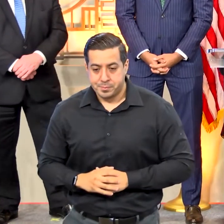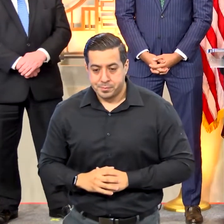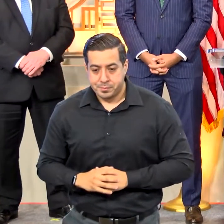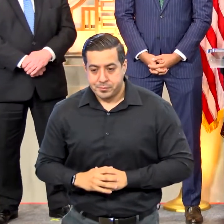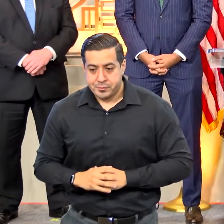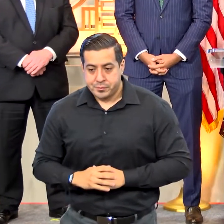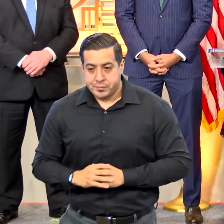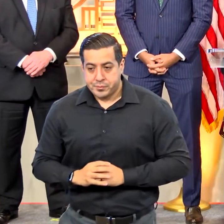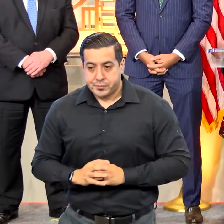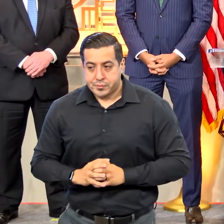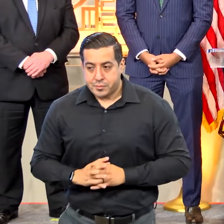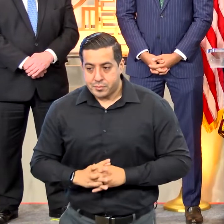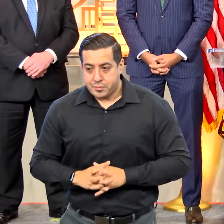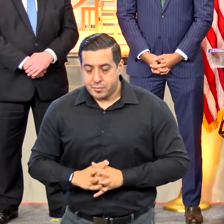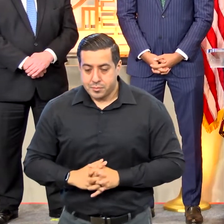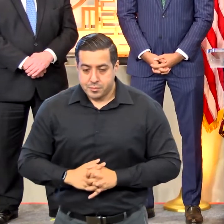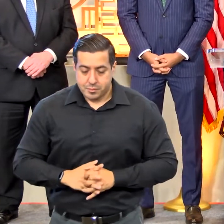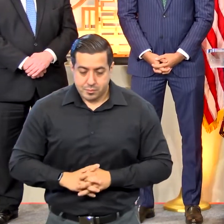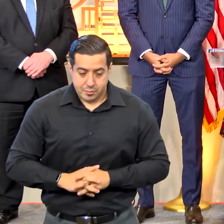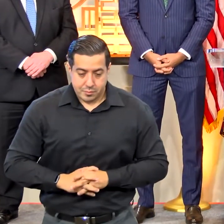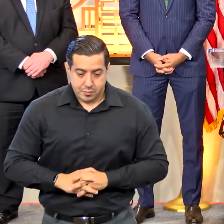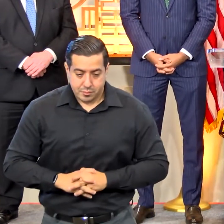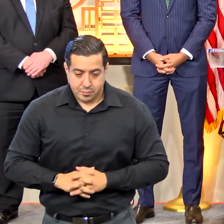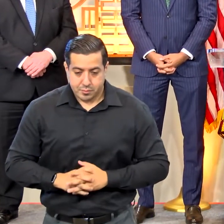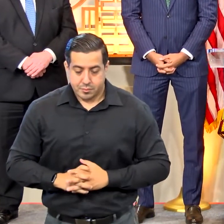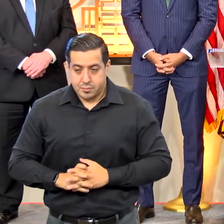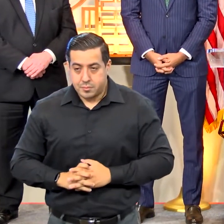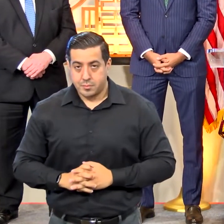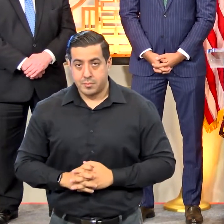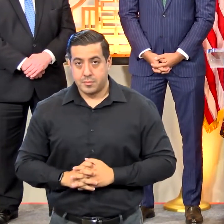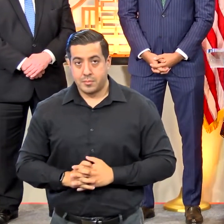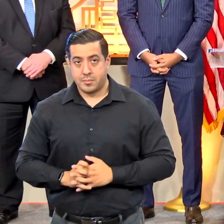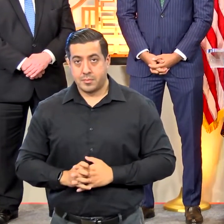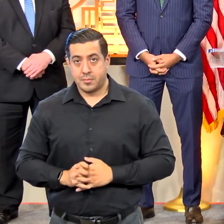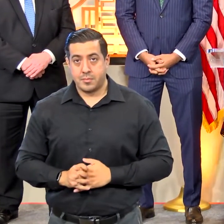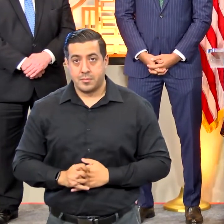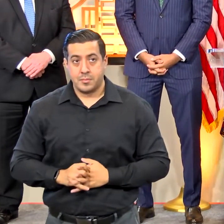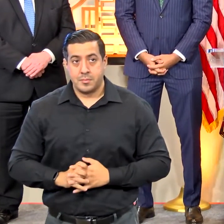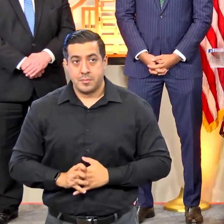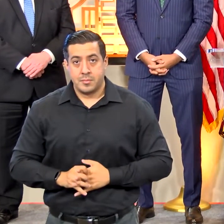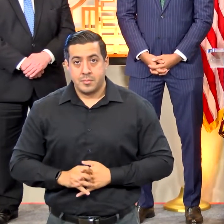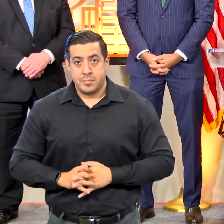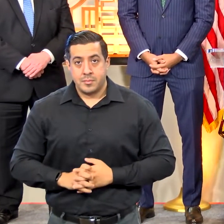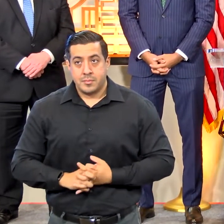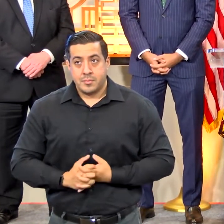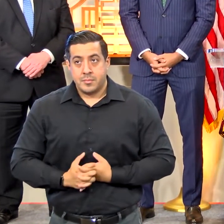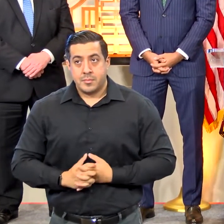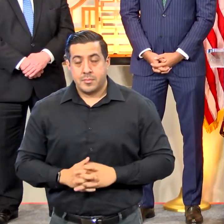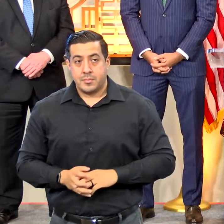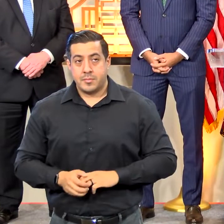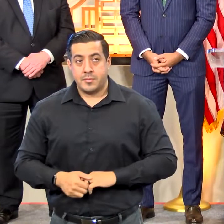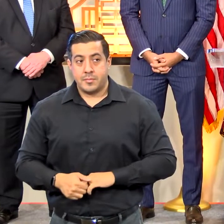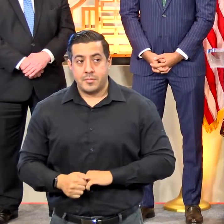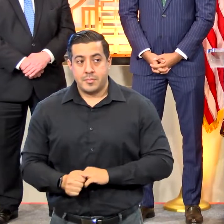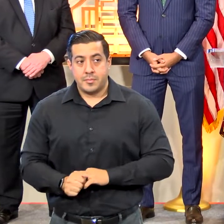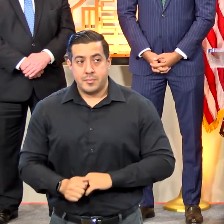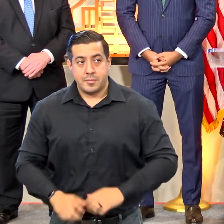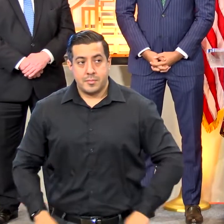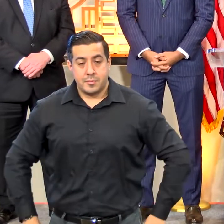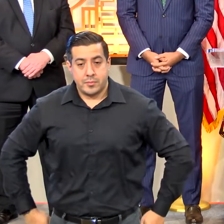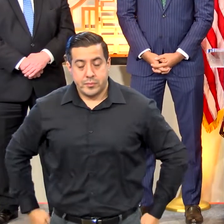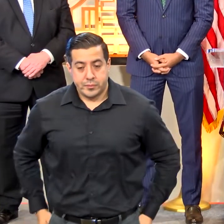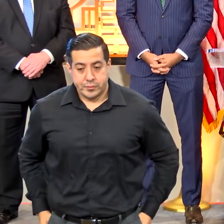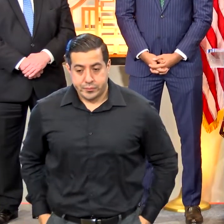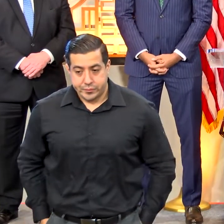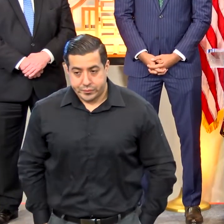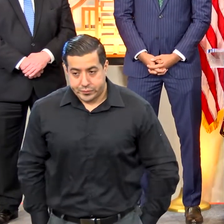al alcalde, quien ha mostrado un mapa, un camino para terminar este problema, poner fin a la falta de